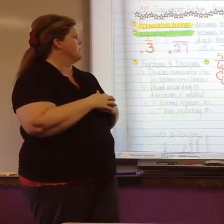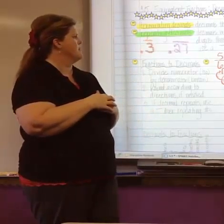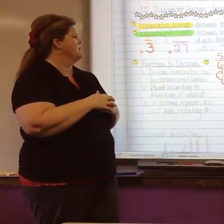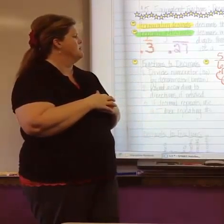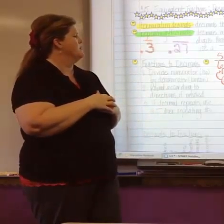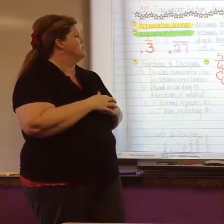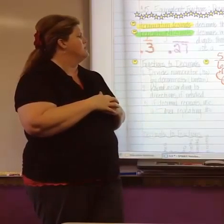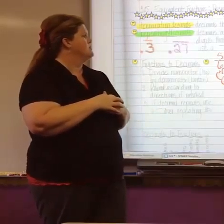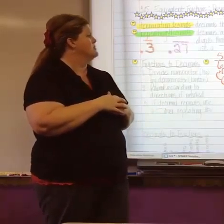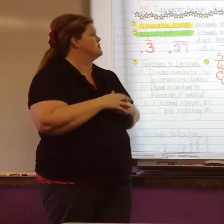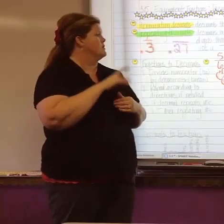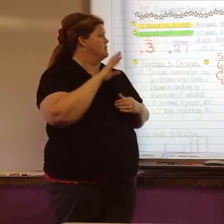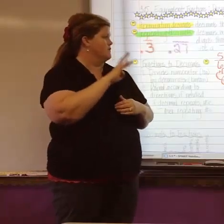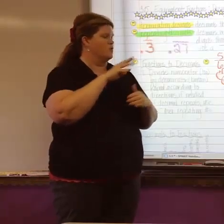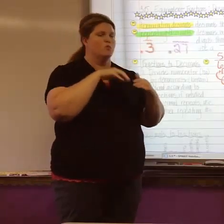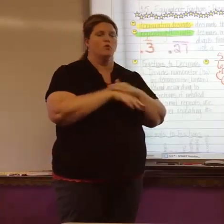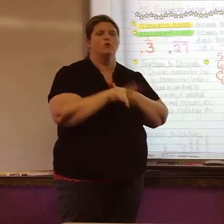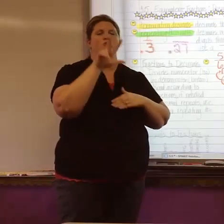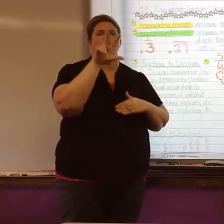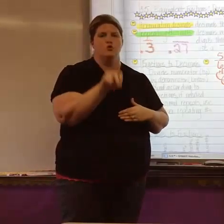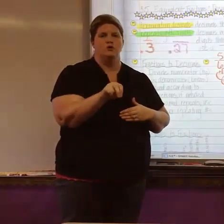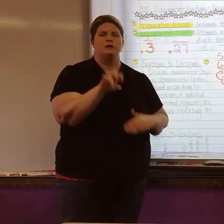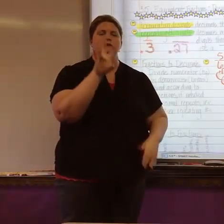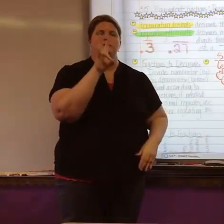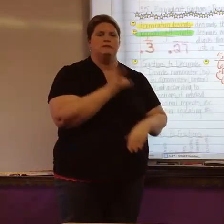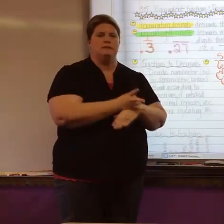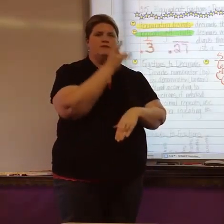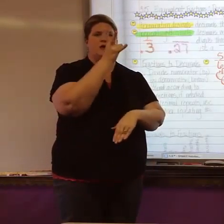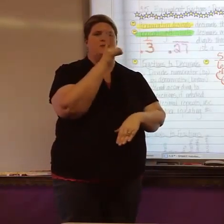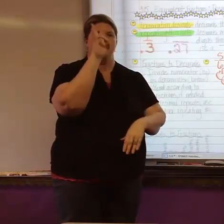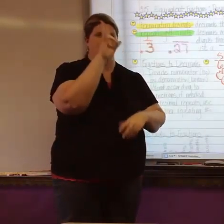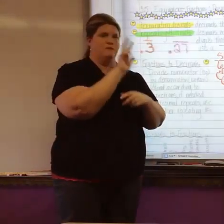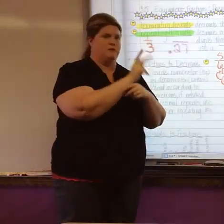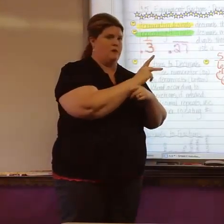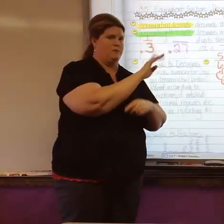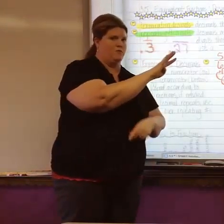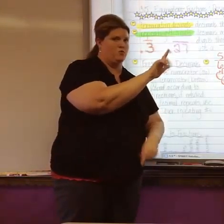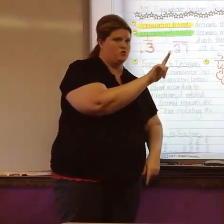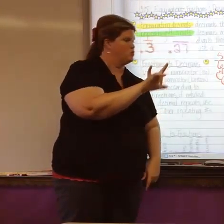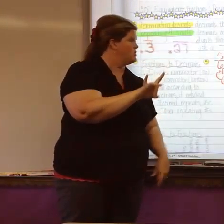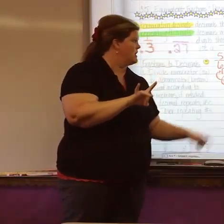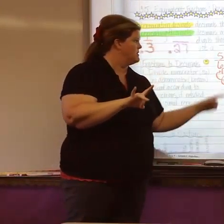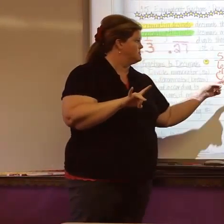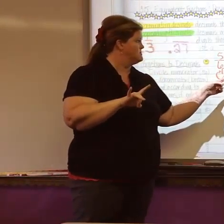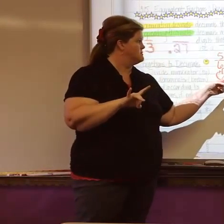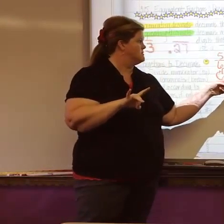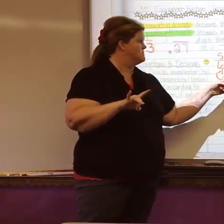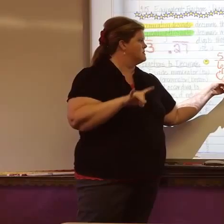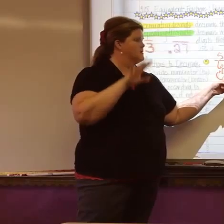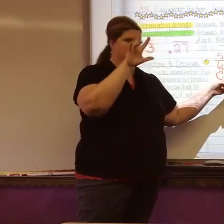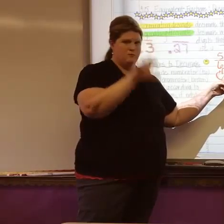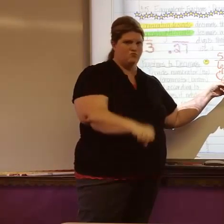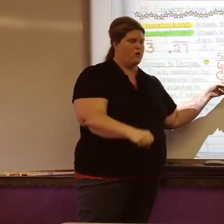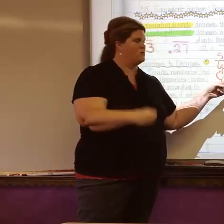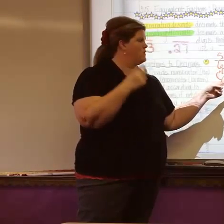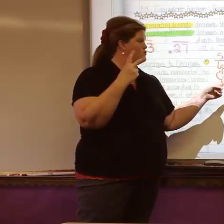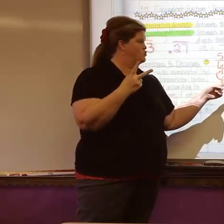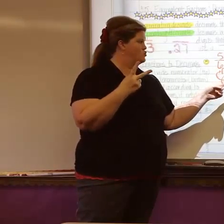All right, 4 goes into 30 7 times. 7 times 4 is 28. Subtract.